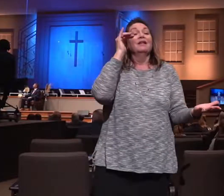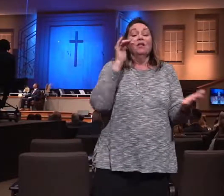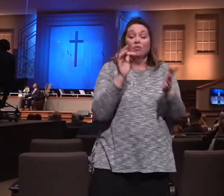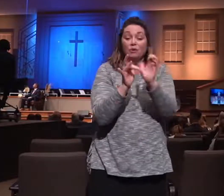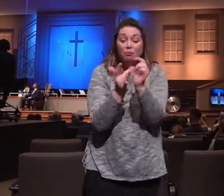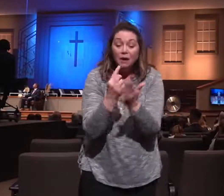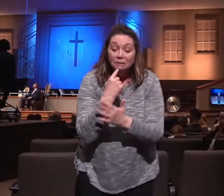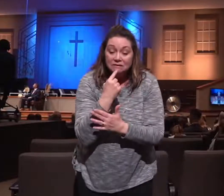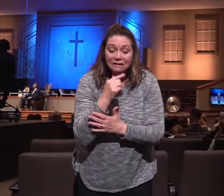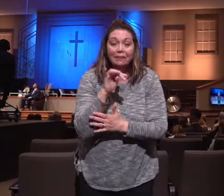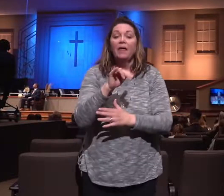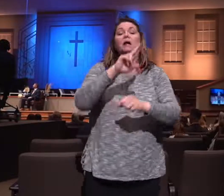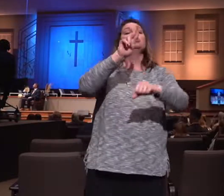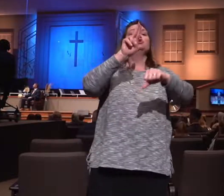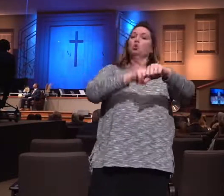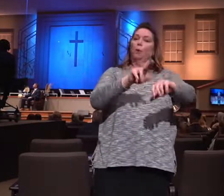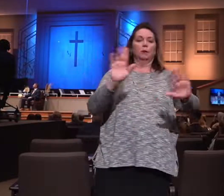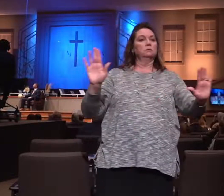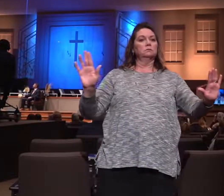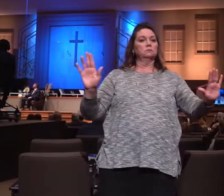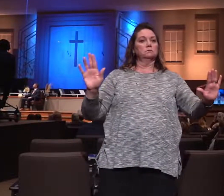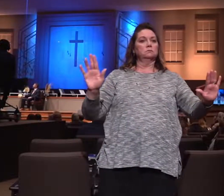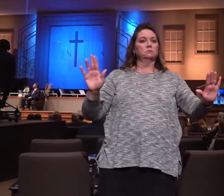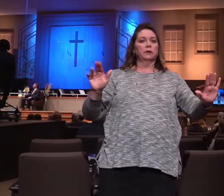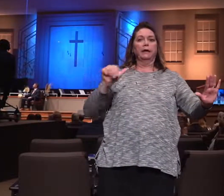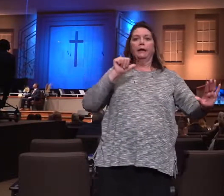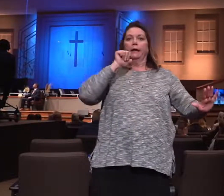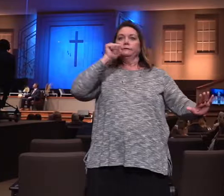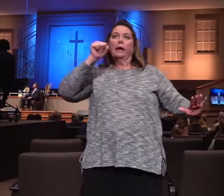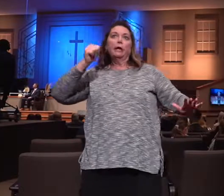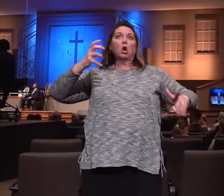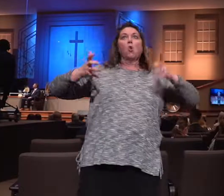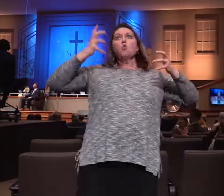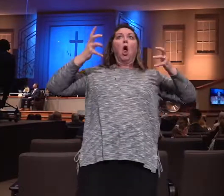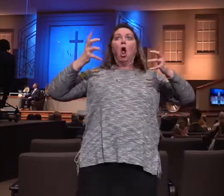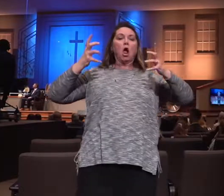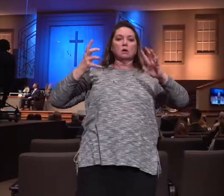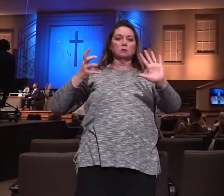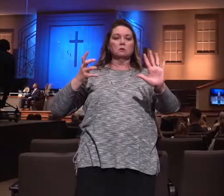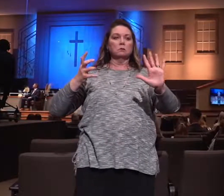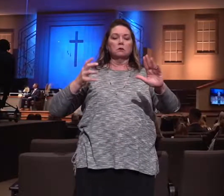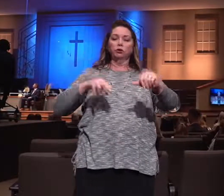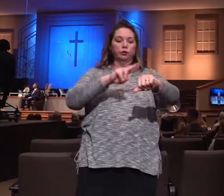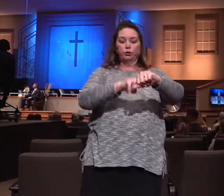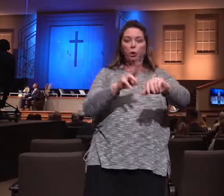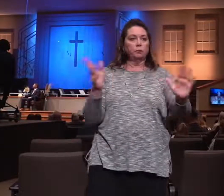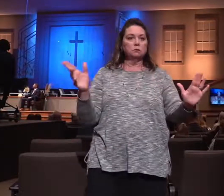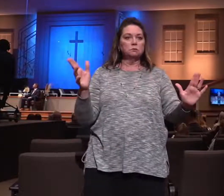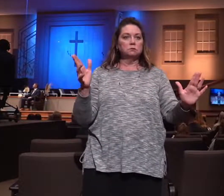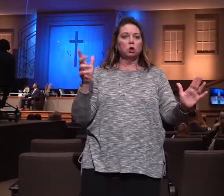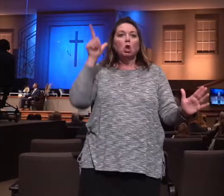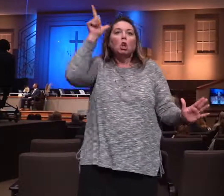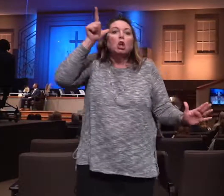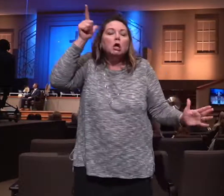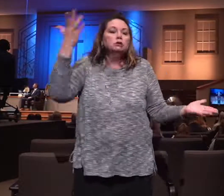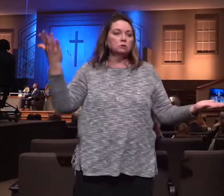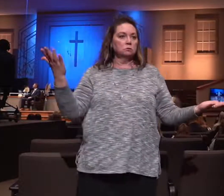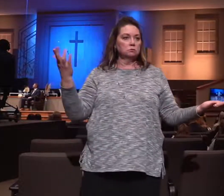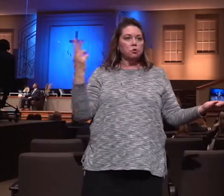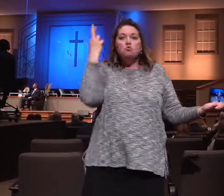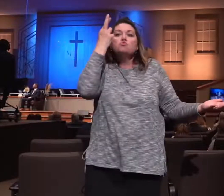reasonable service. The Greek word behind that is logikos. We get it, logic, from that word. It's just